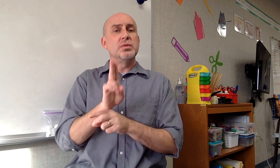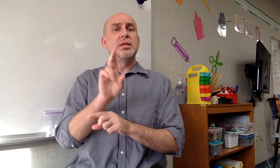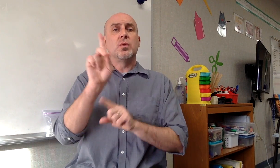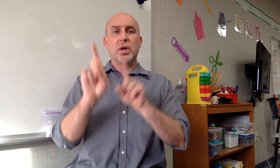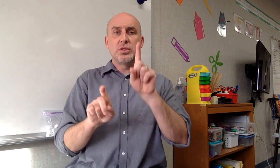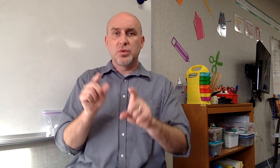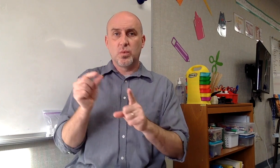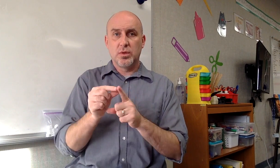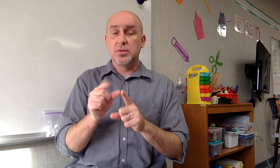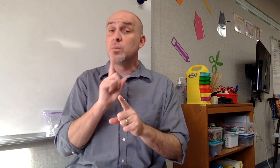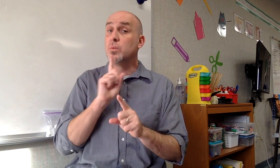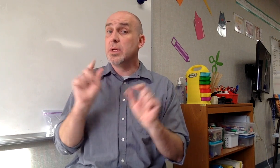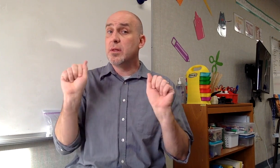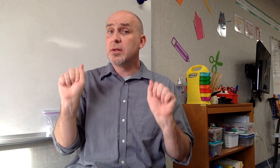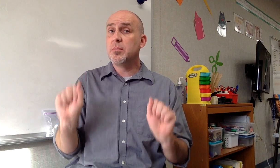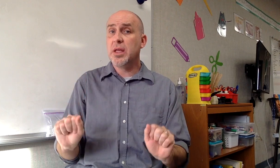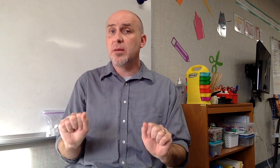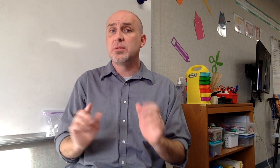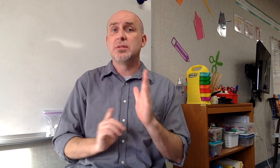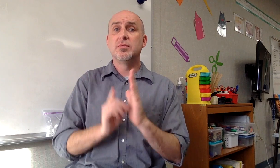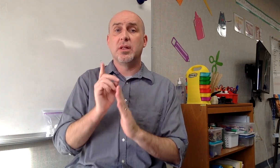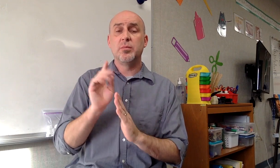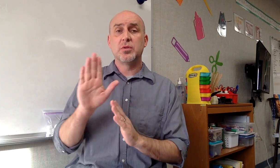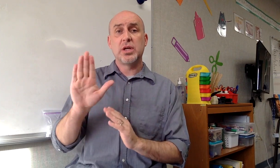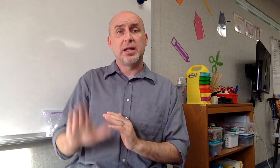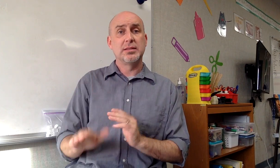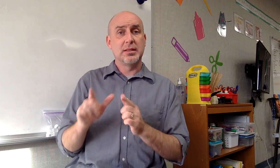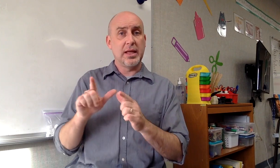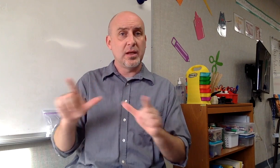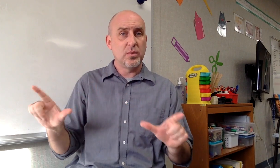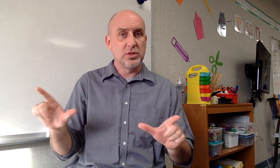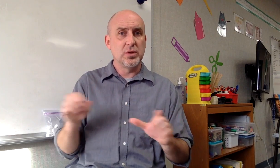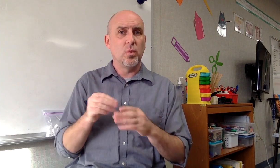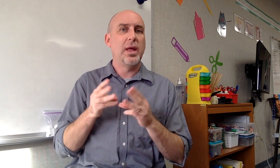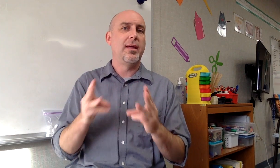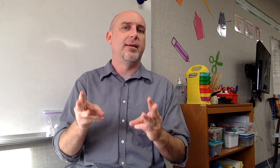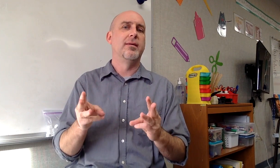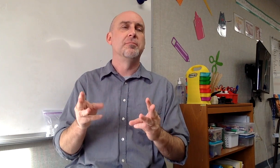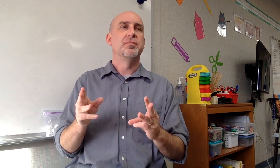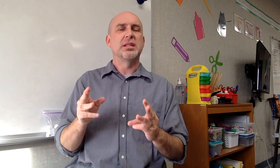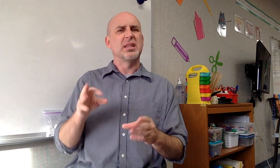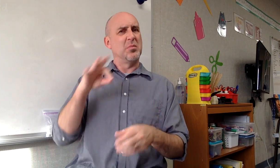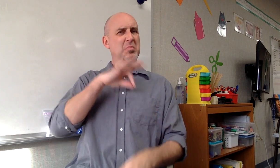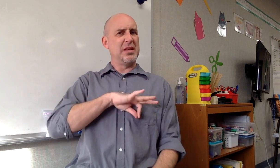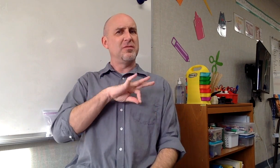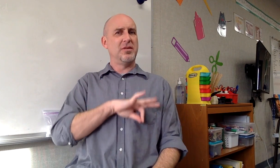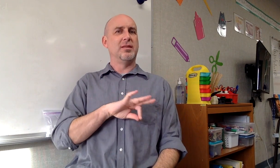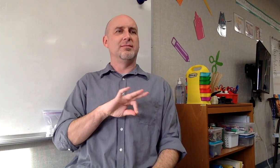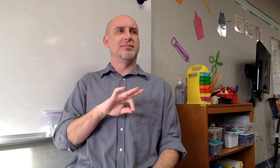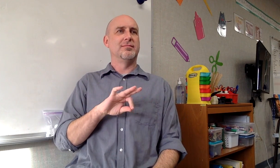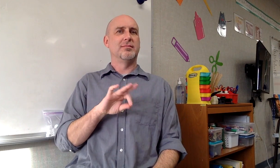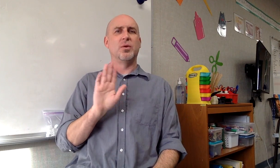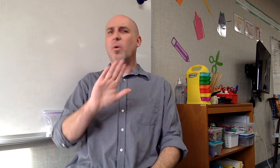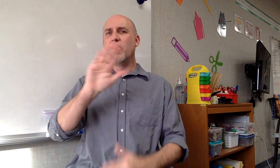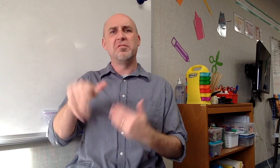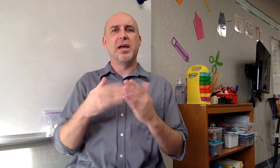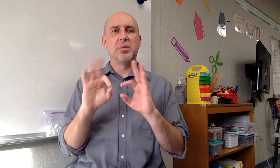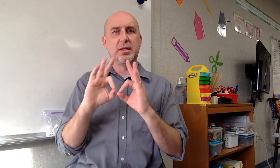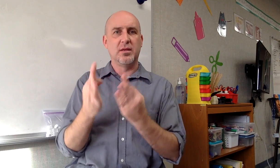Using question words, you really are going to be able to develop your child's language in a way that's going to benefit your whole family. Your